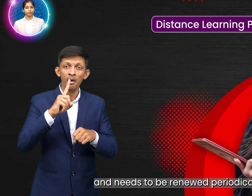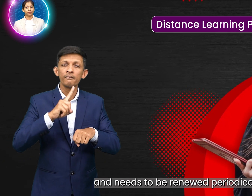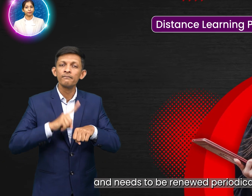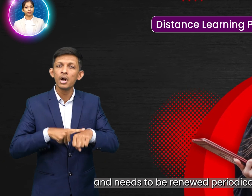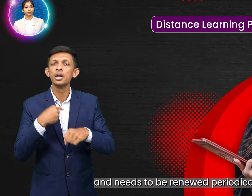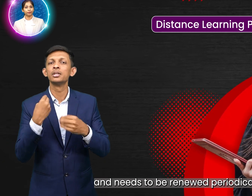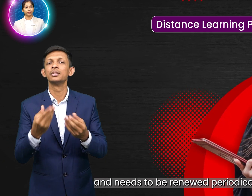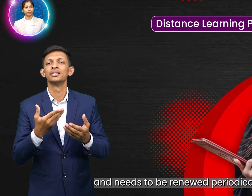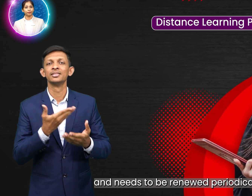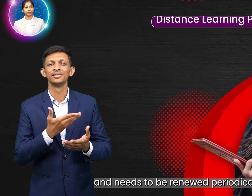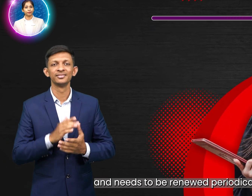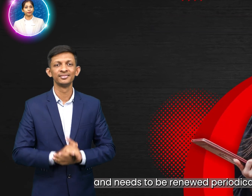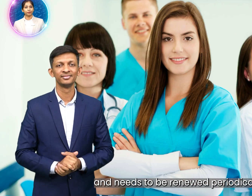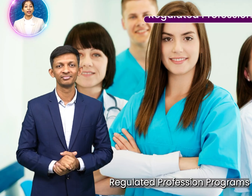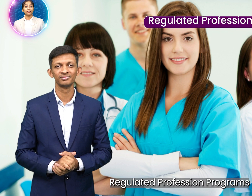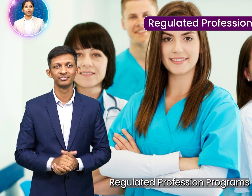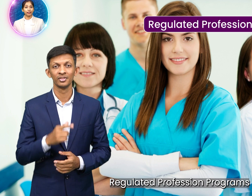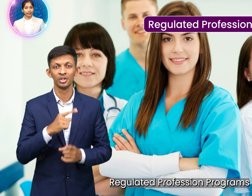periodically.